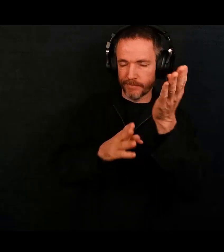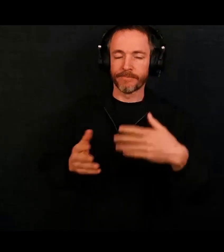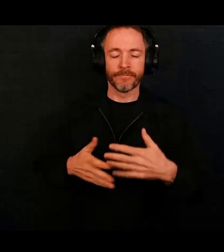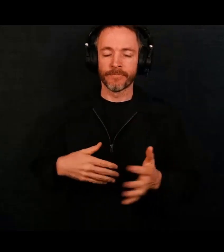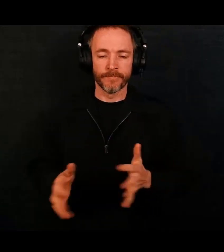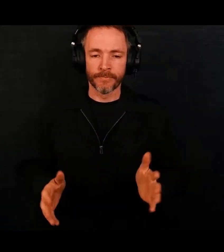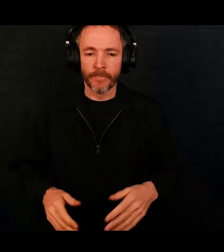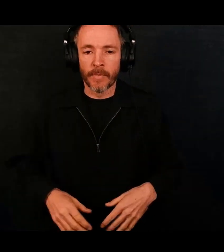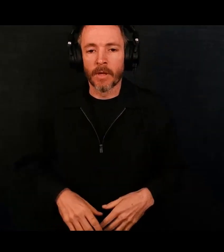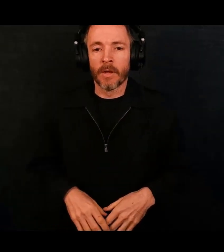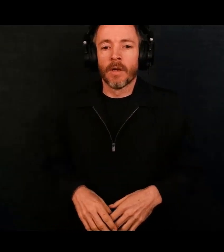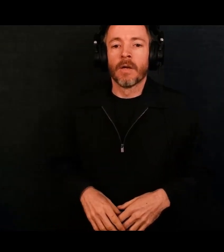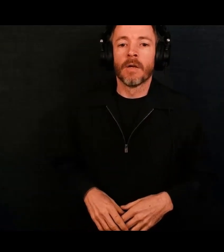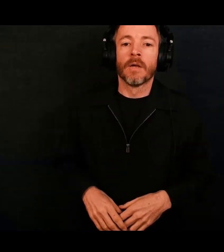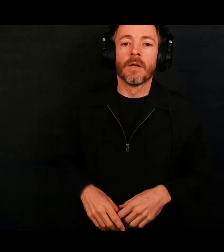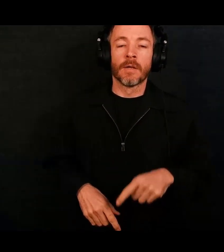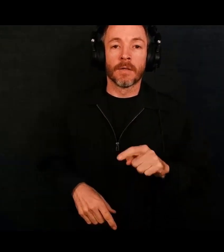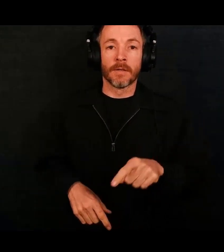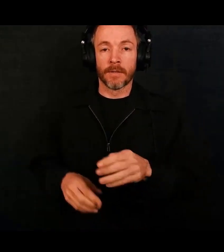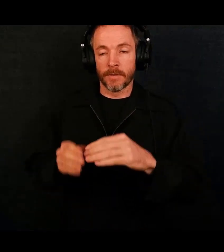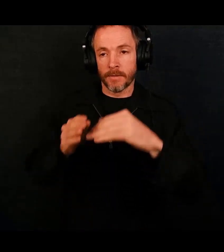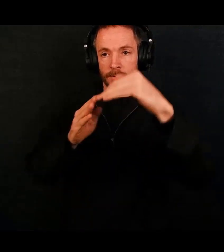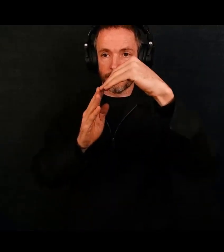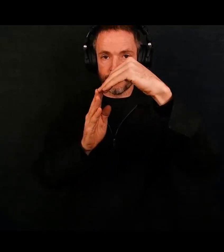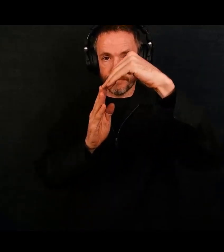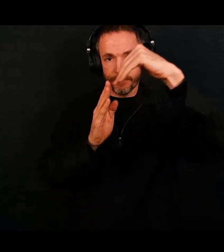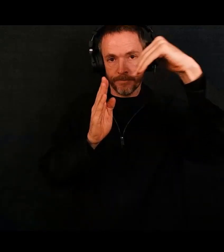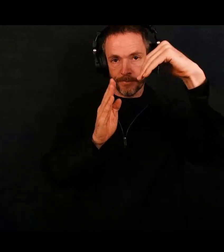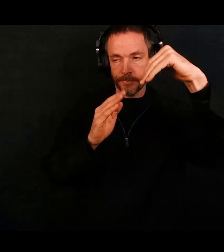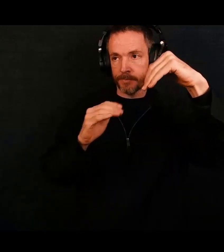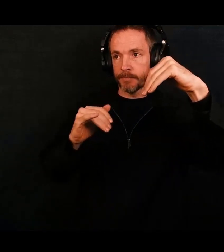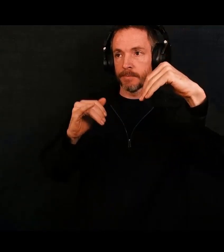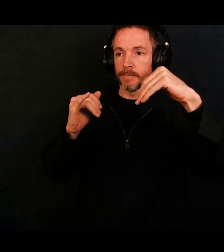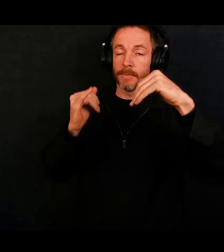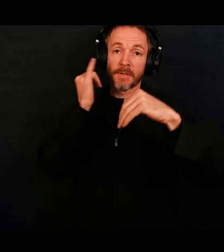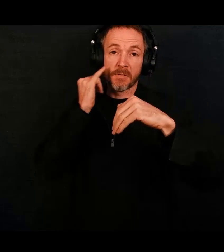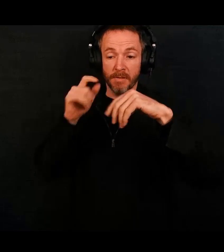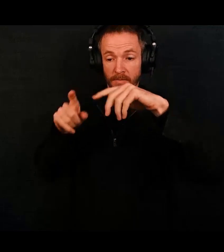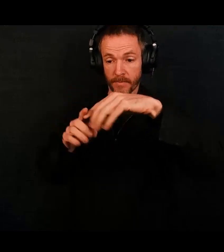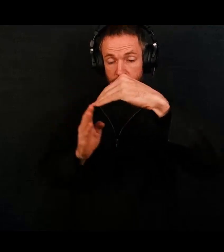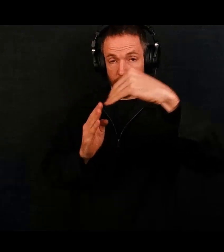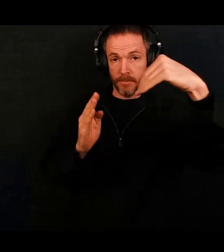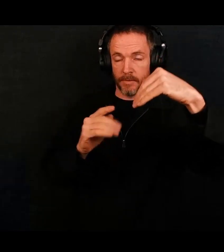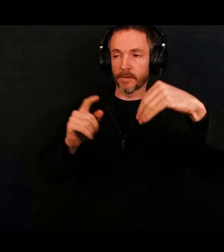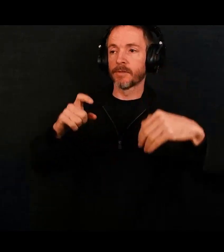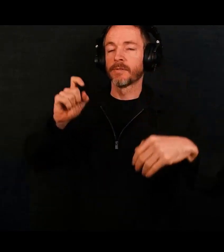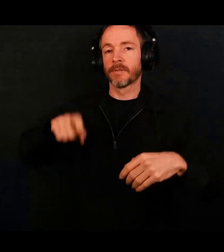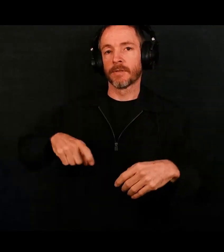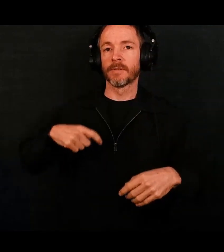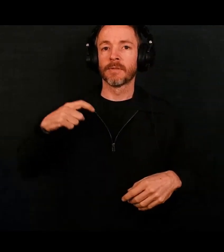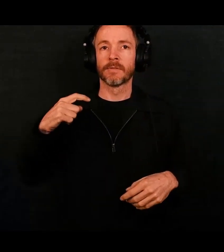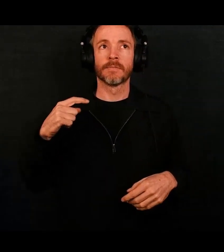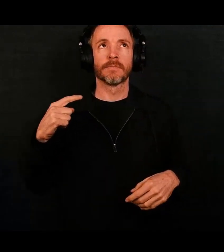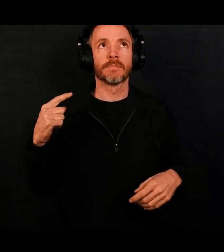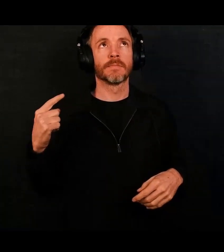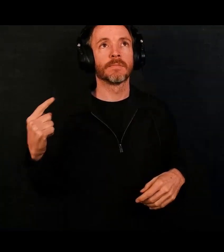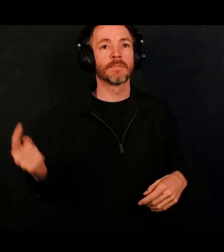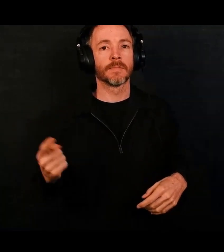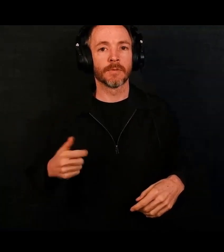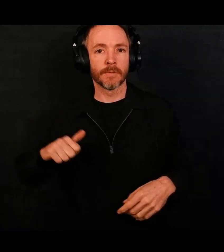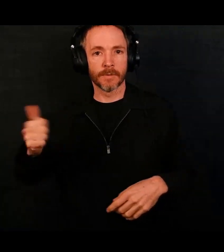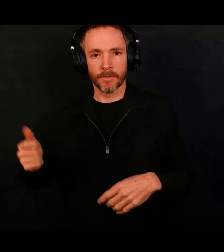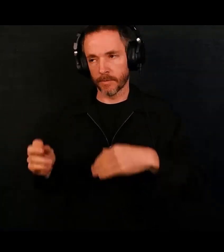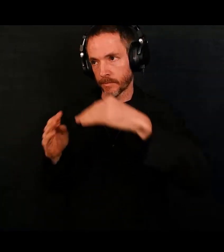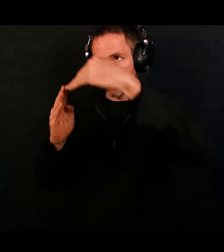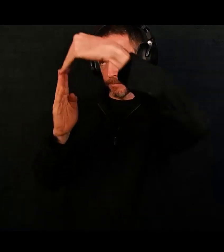Anyways, if this sticks out, you need to have something else that sticks out if they're going to land on